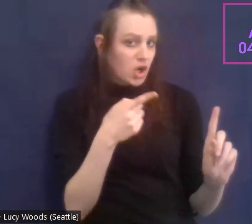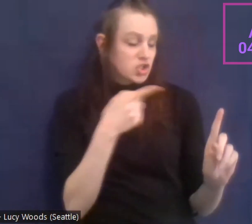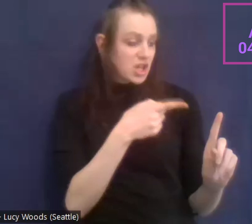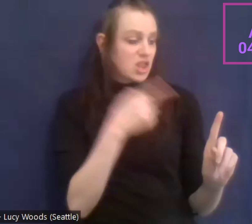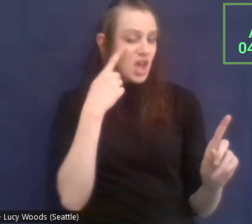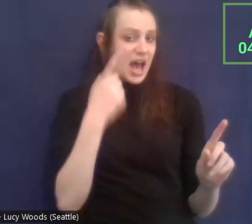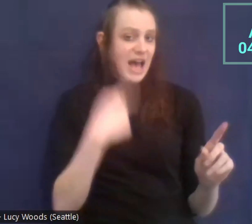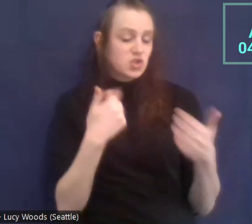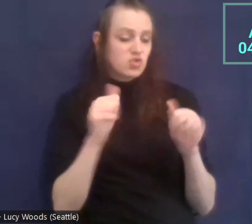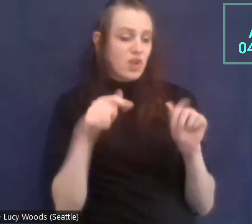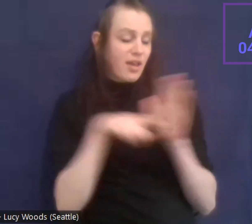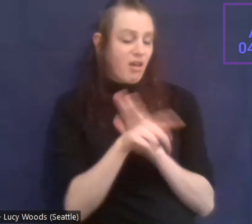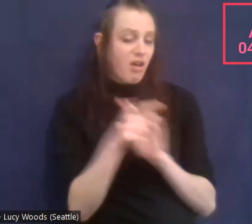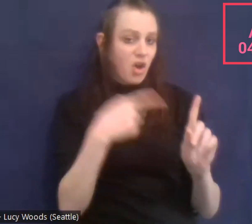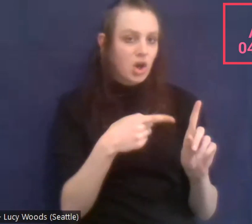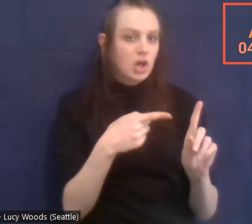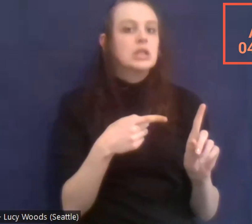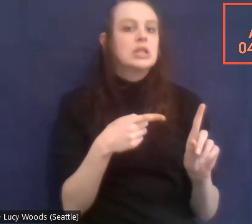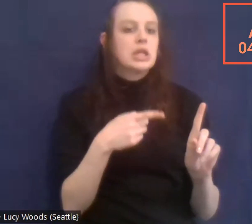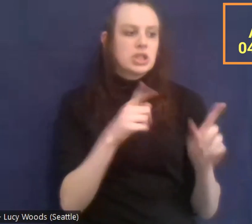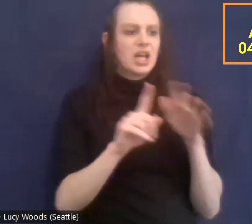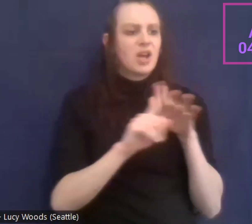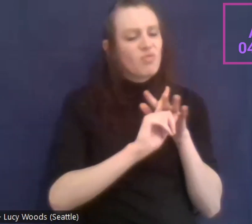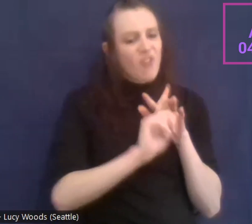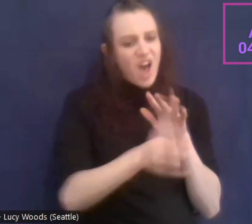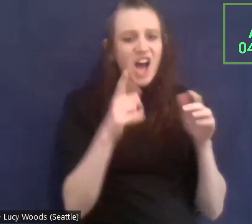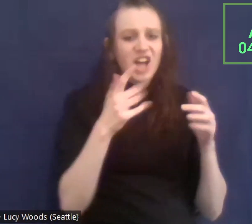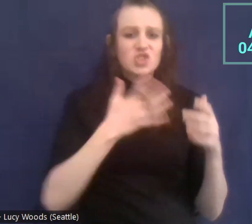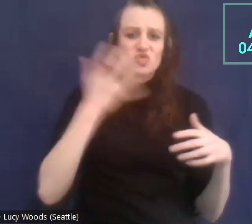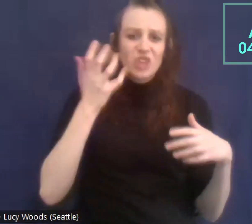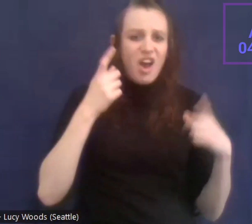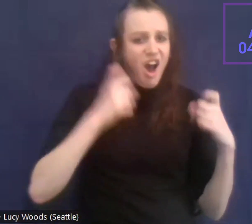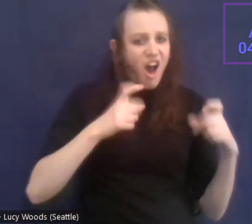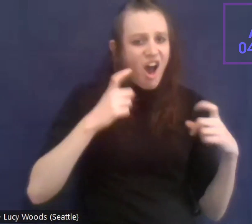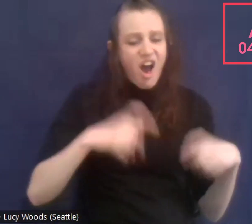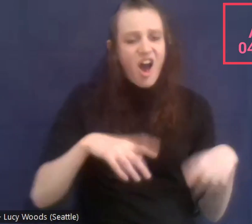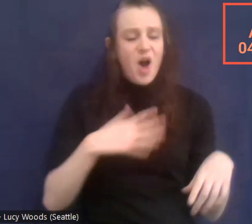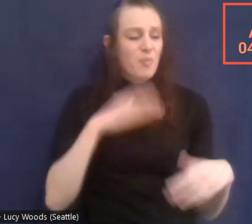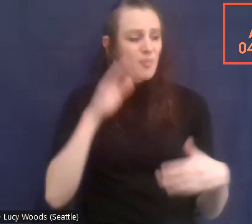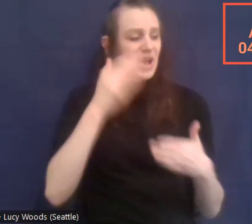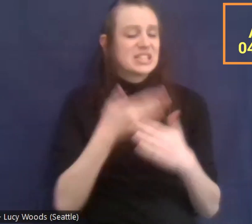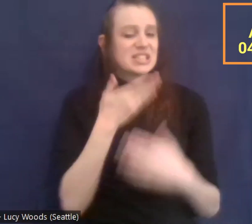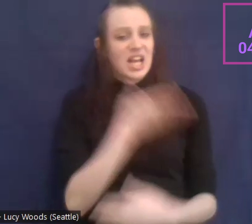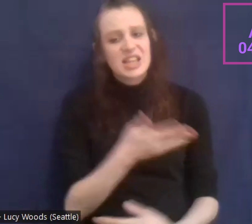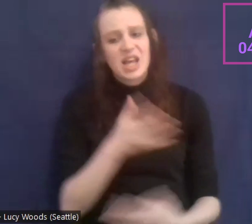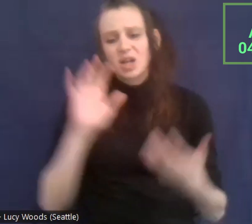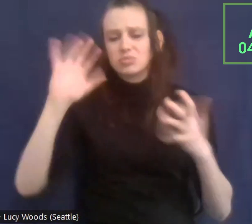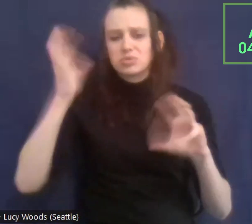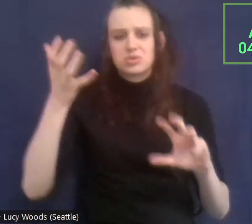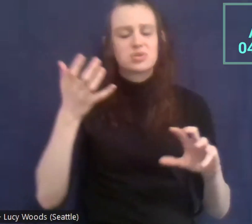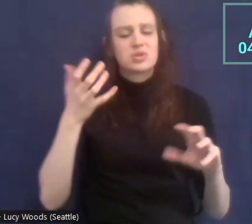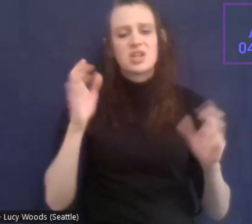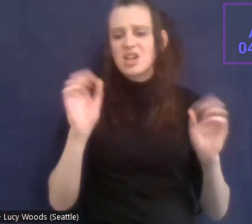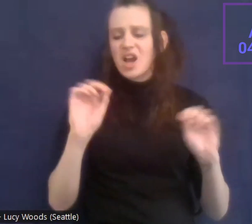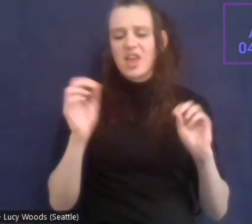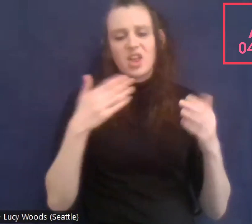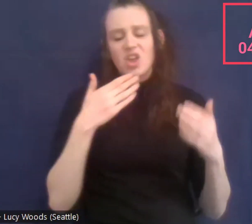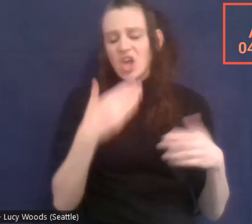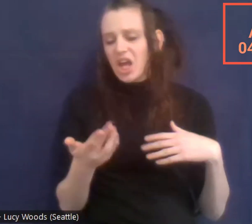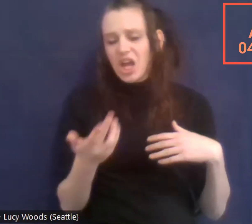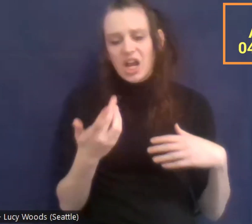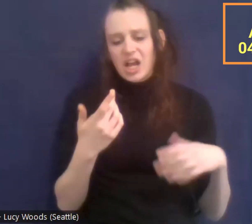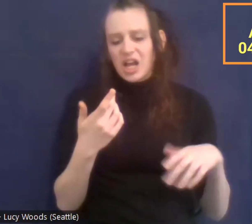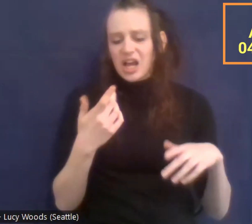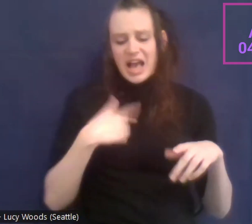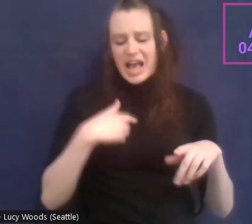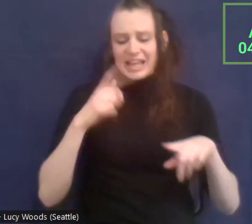runs screaming out of the room, and my son's there, and it's a big fucking mess, right? And like nothing's going my way. I can't fucking control even fucking blowing my head off,